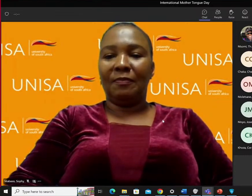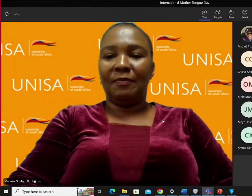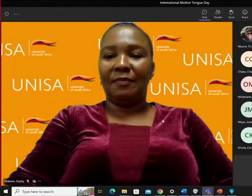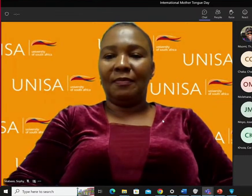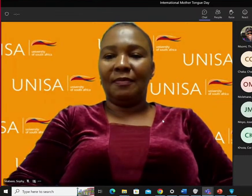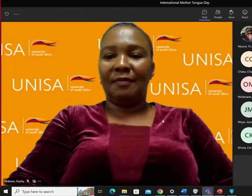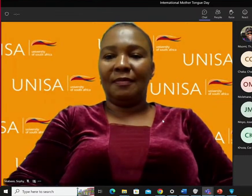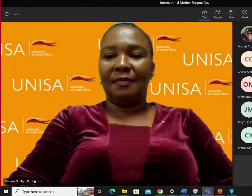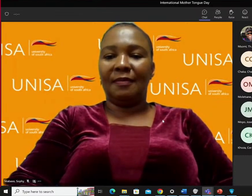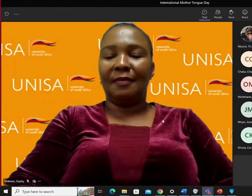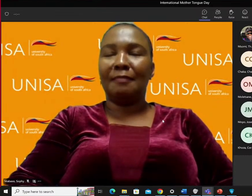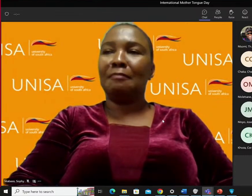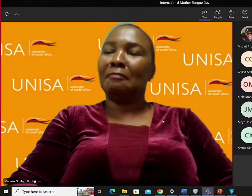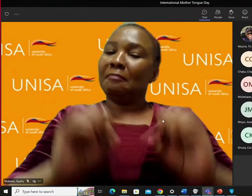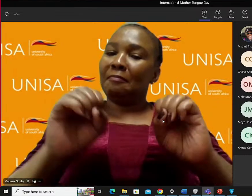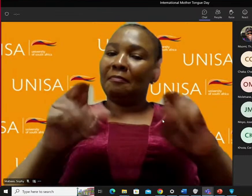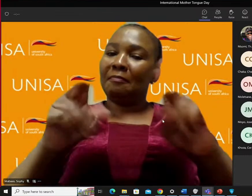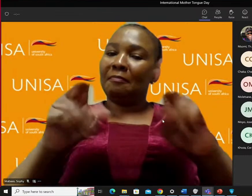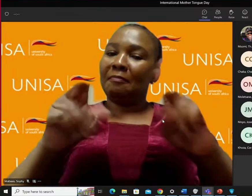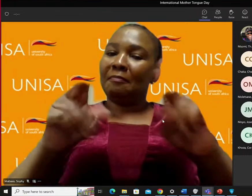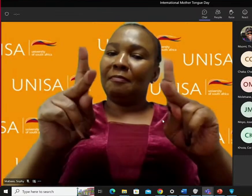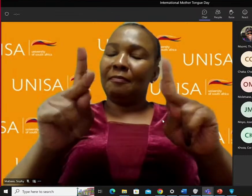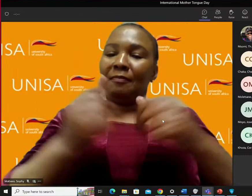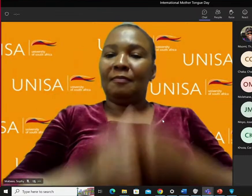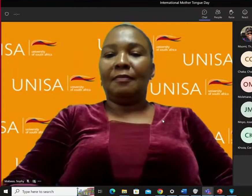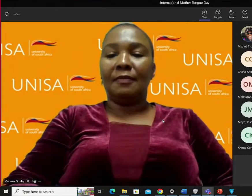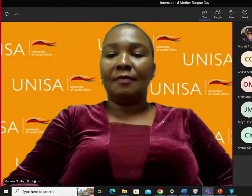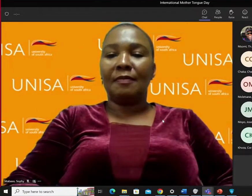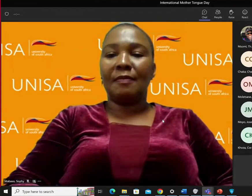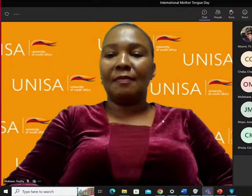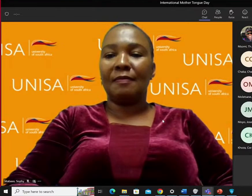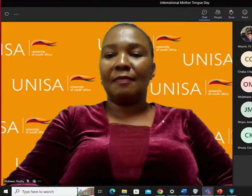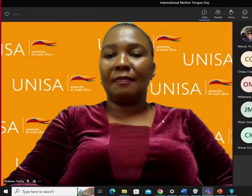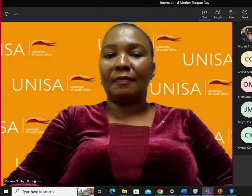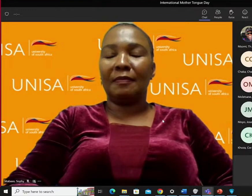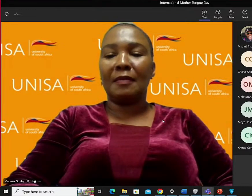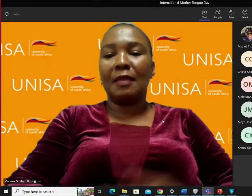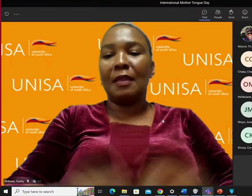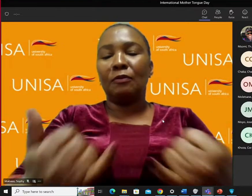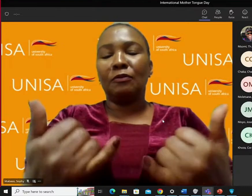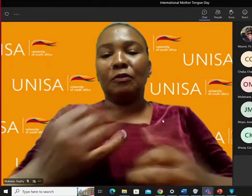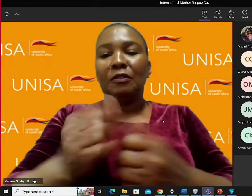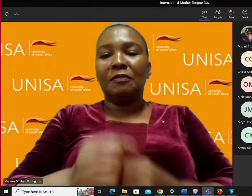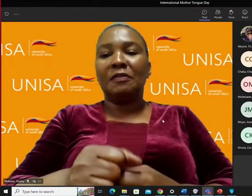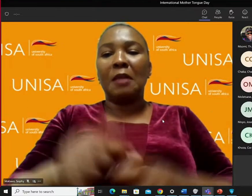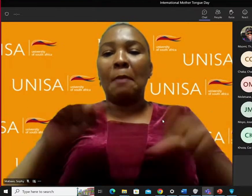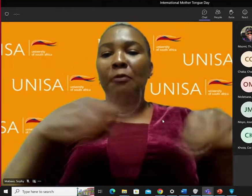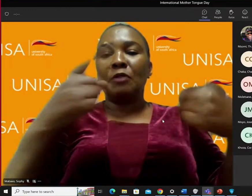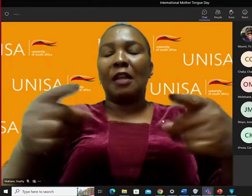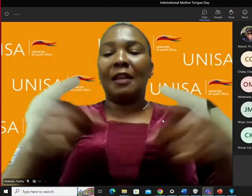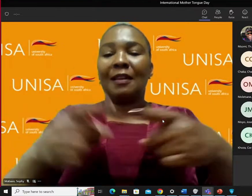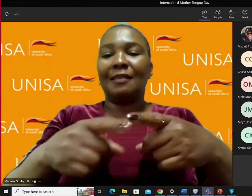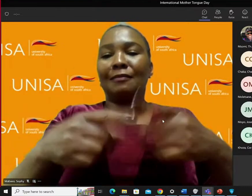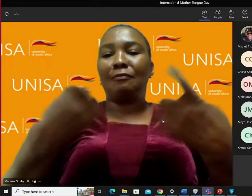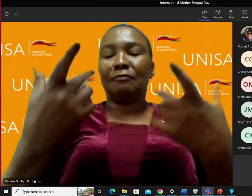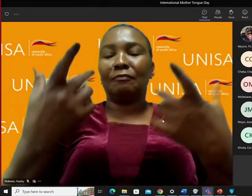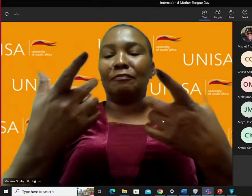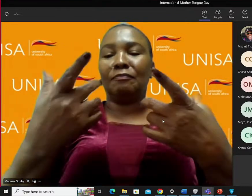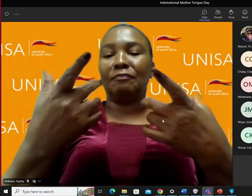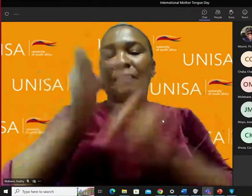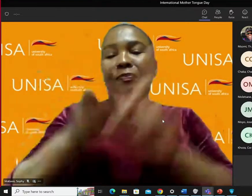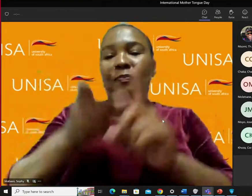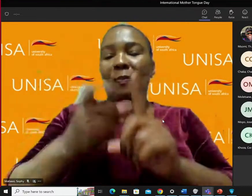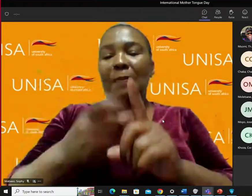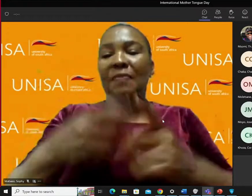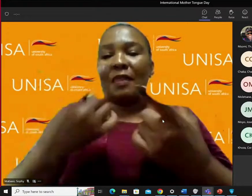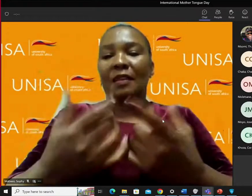All right, so we were supposed to be having a musical item now. The